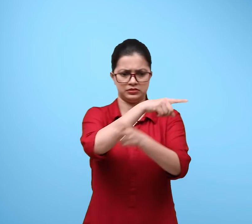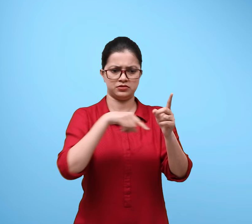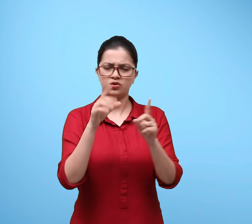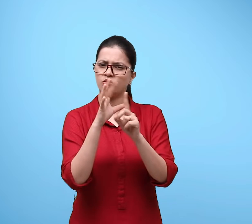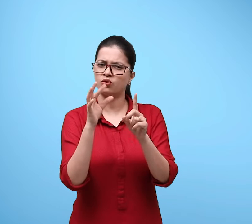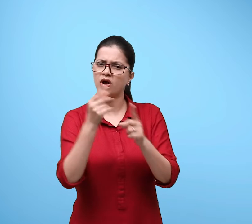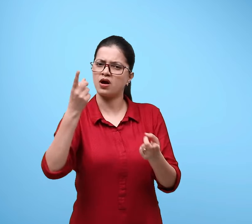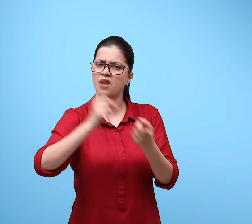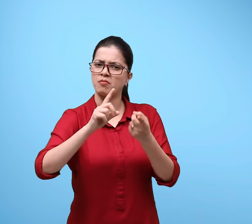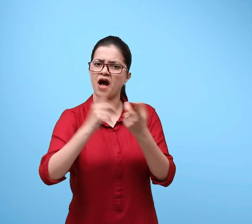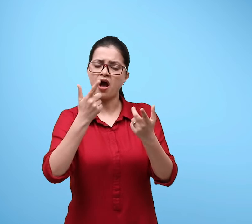Page 31.